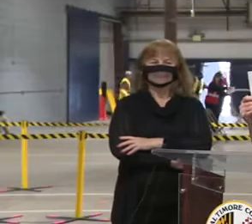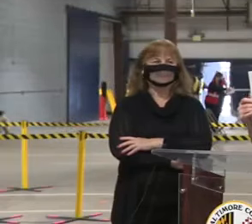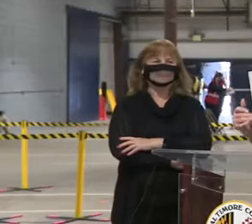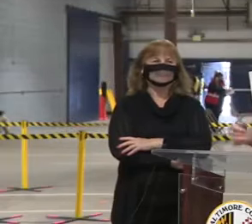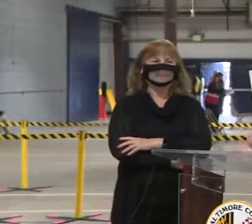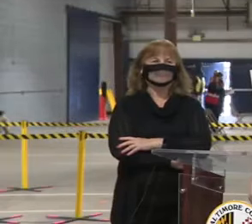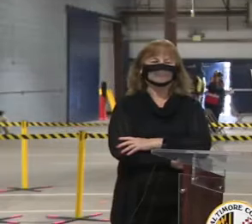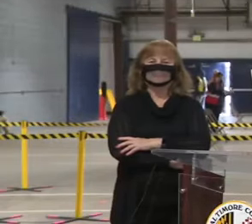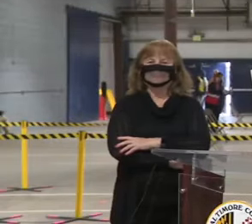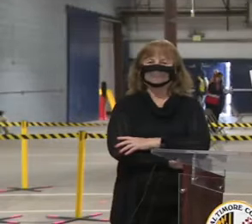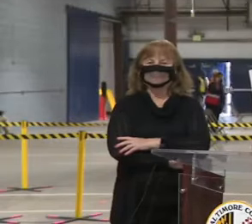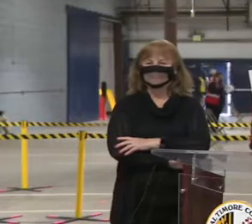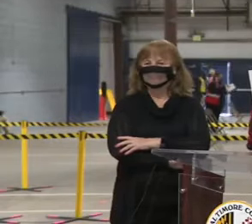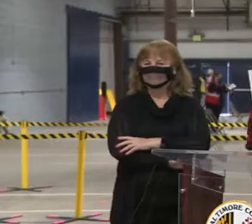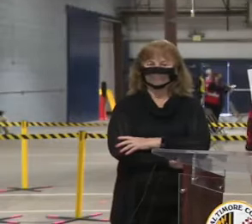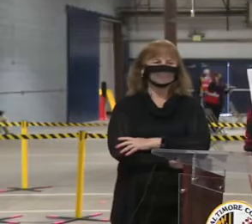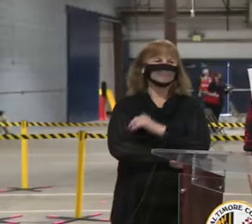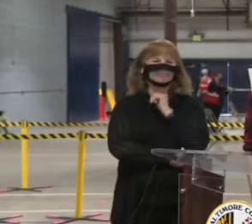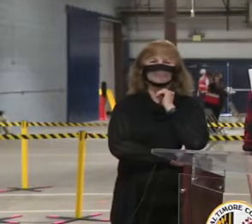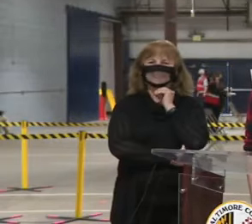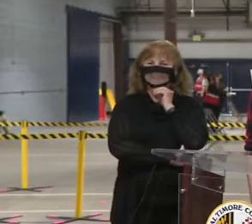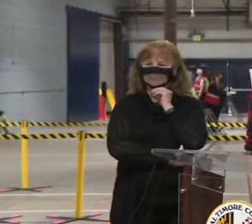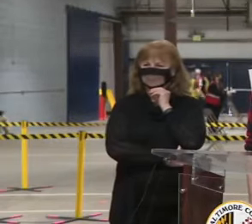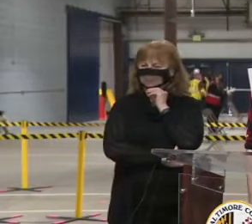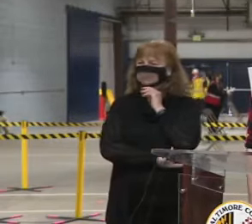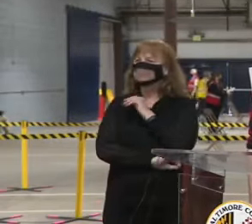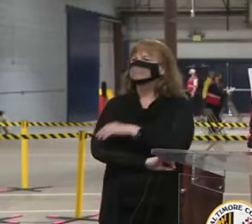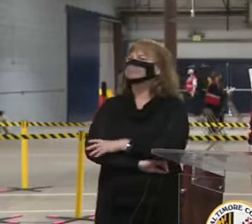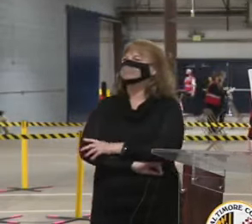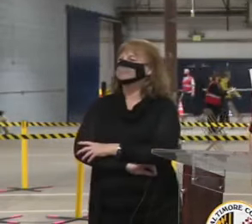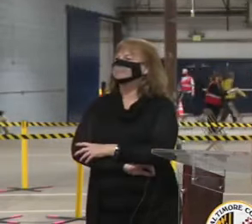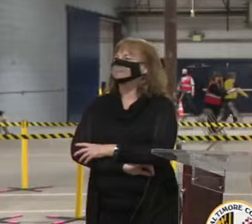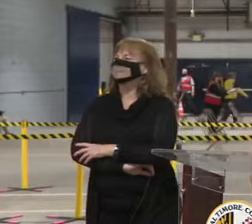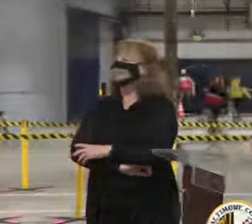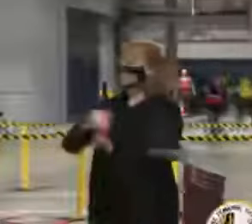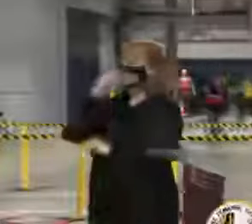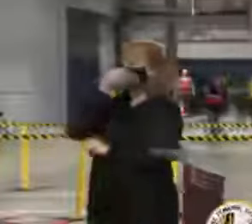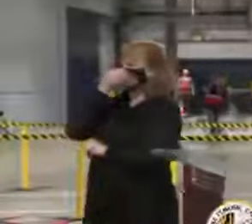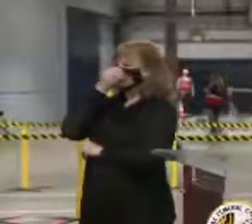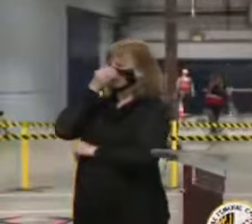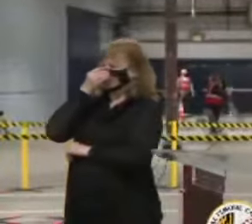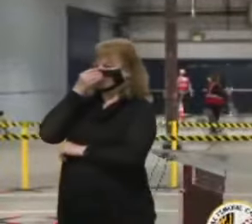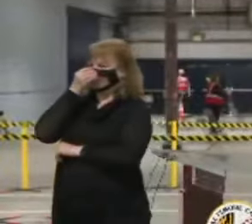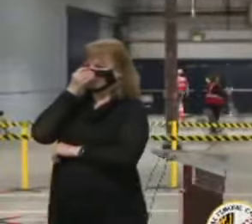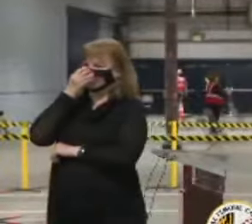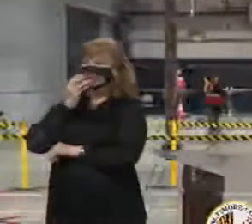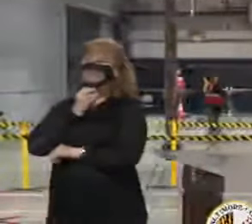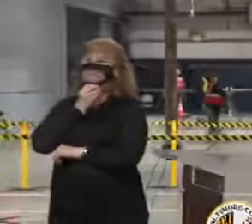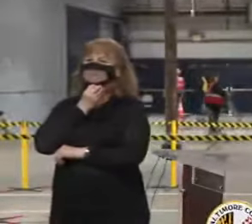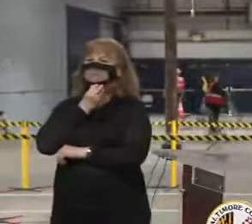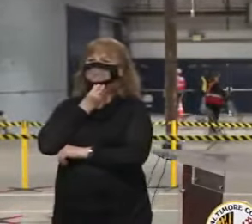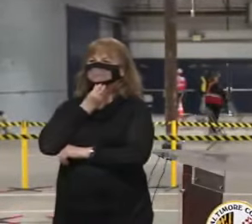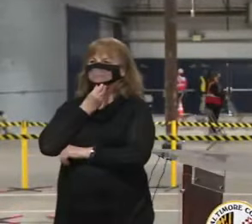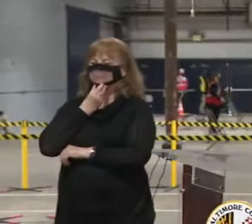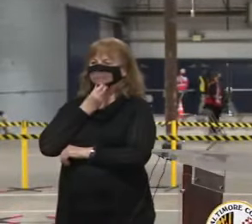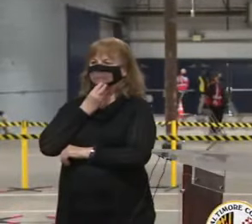So we'll try to get them back on. Check 1, 2, sound check 1, 2. Good, thumbs up.